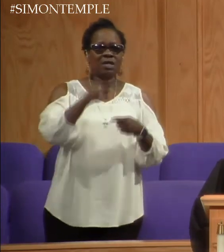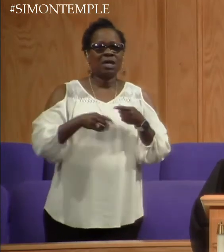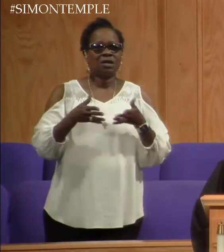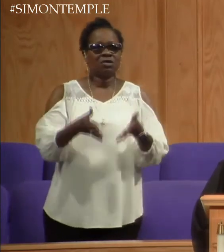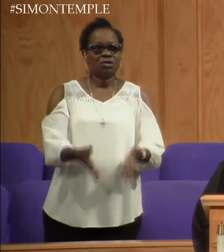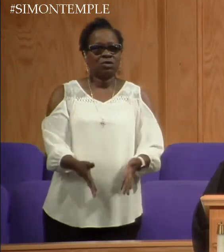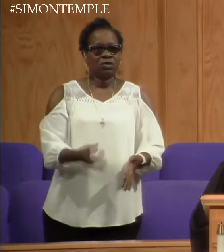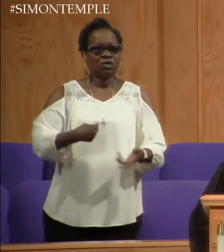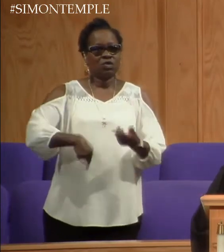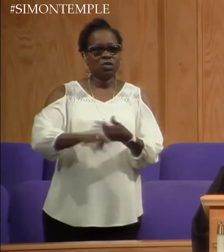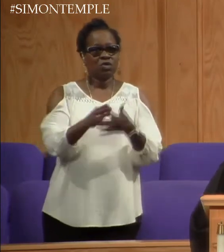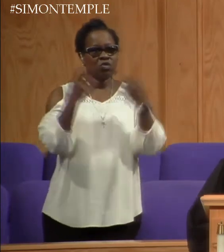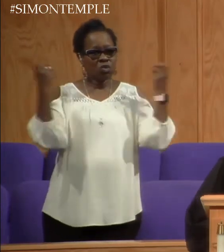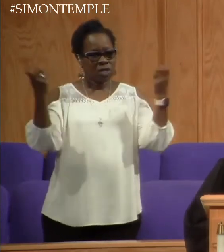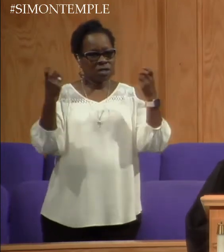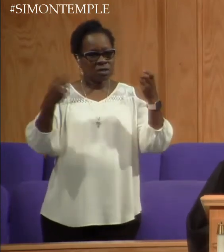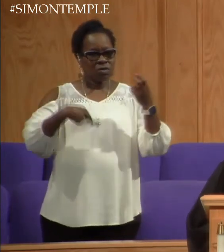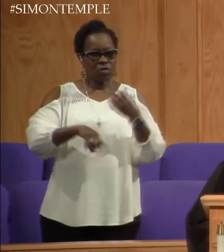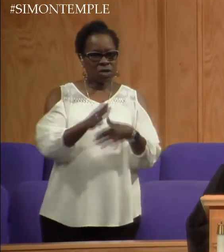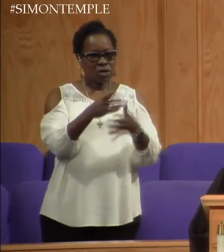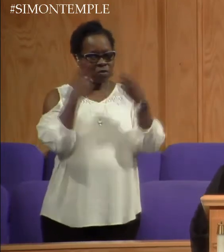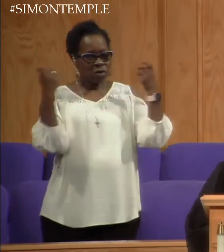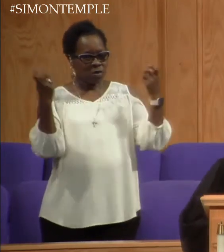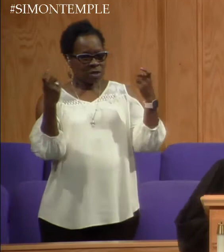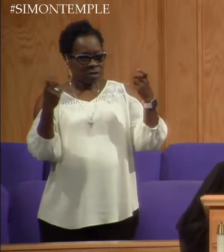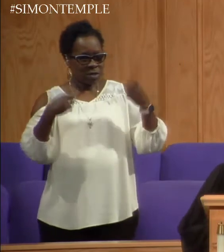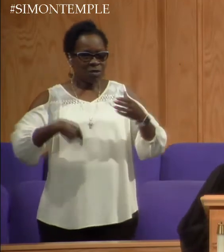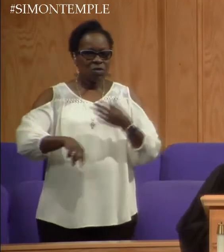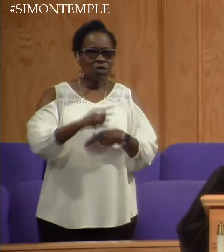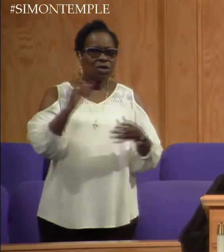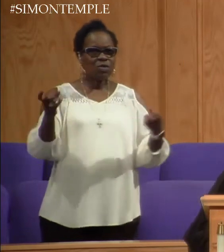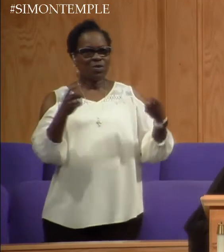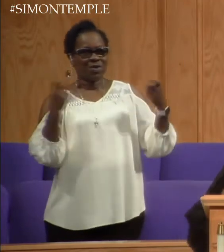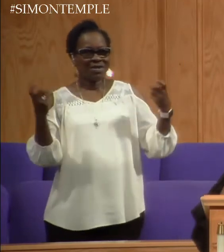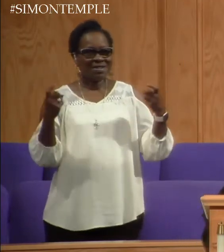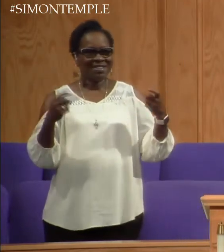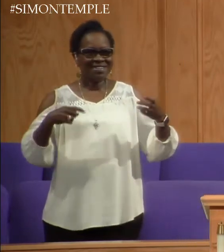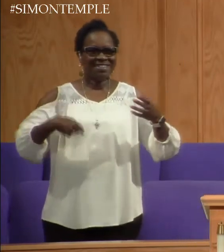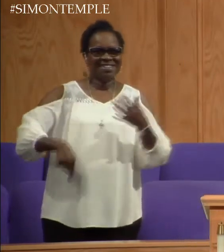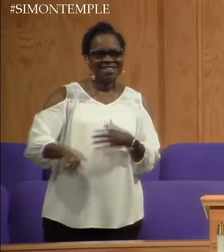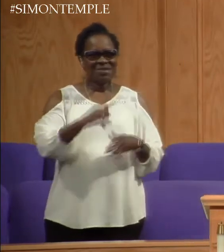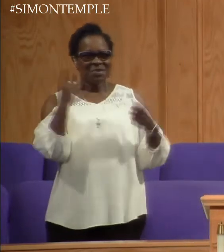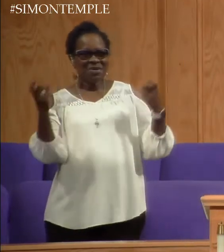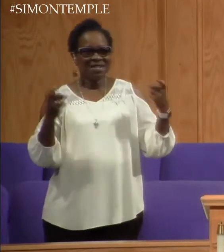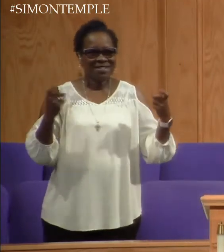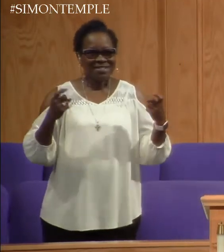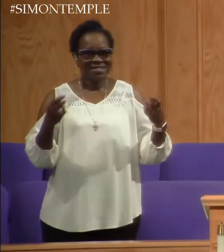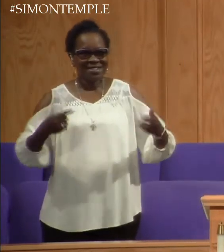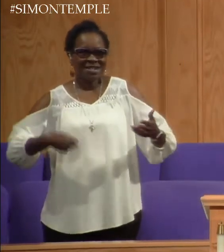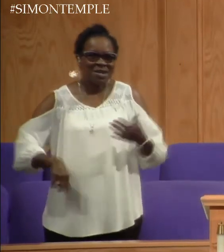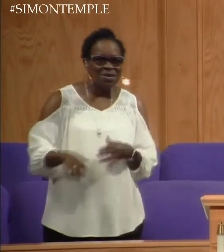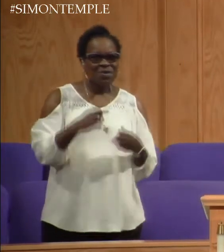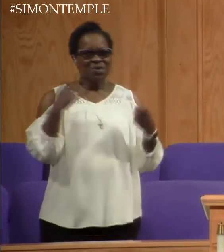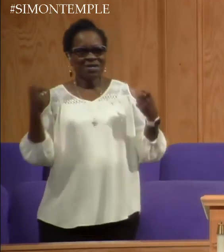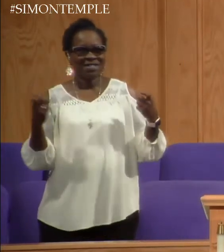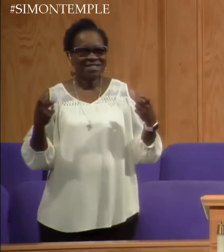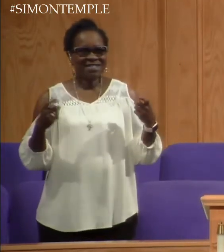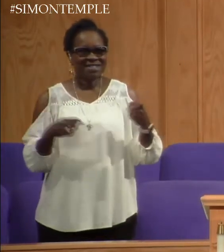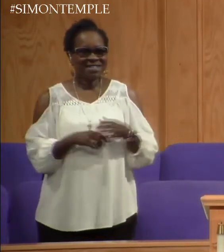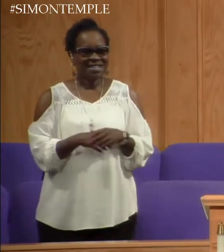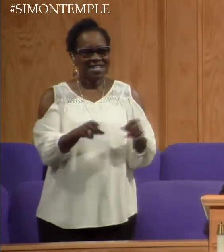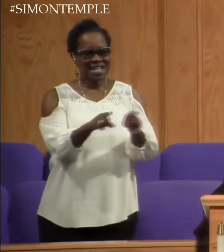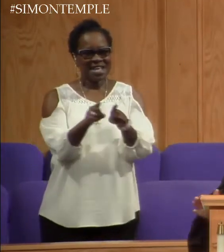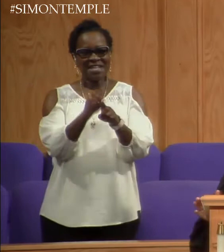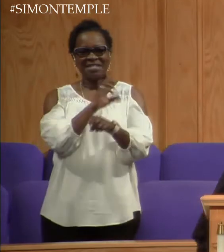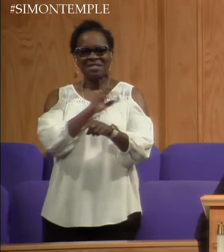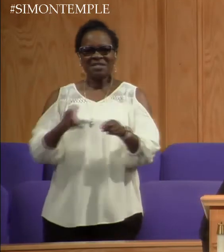We win. Uh-huh. We win. Uh-huh. We win. Uh-huh. We win. Uh-huh. We win. As Christians,